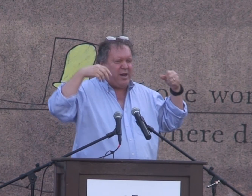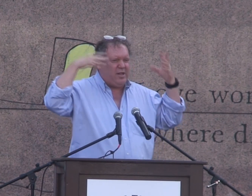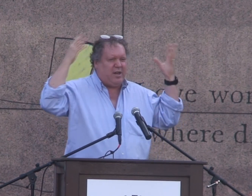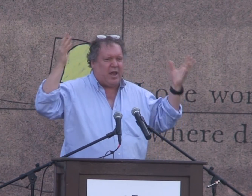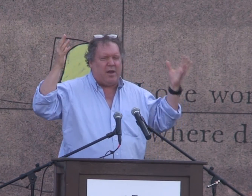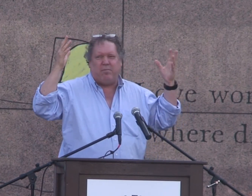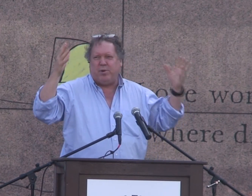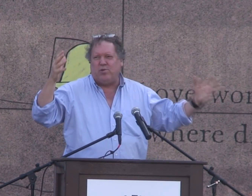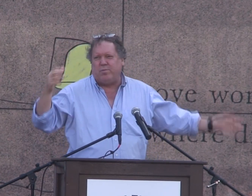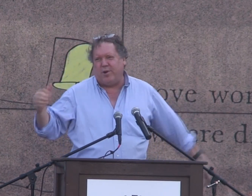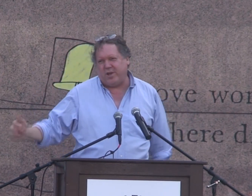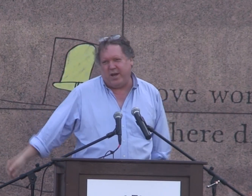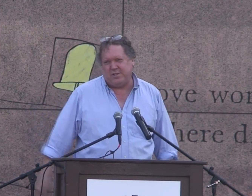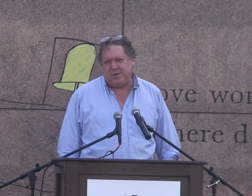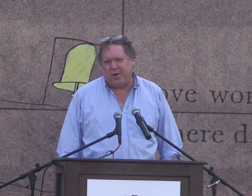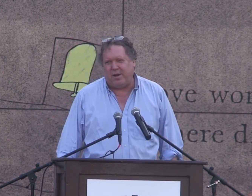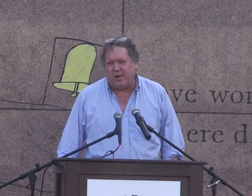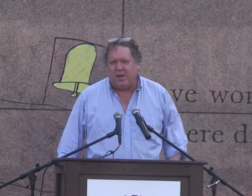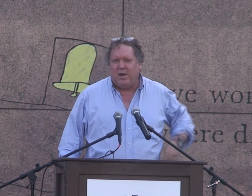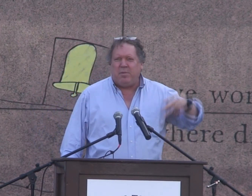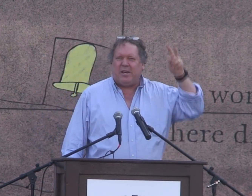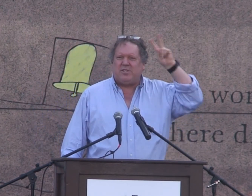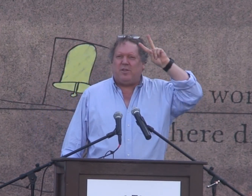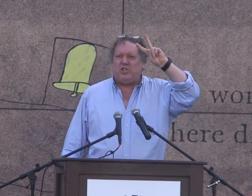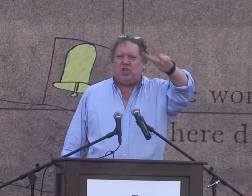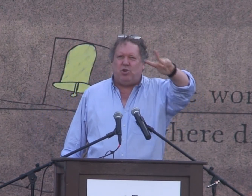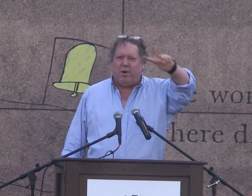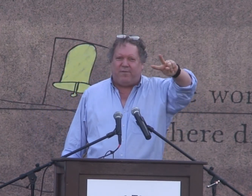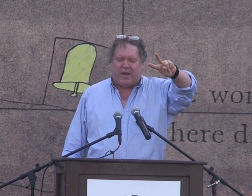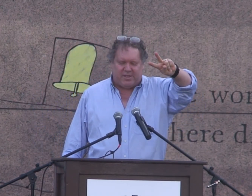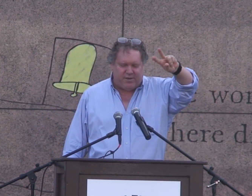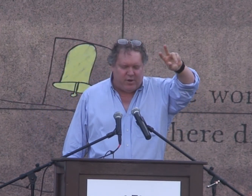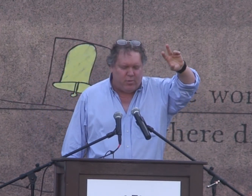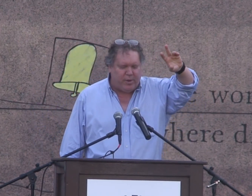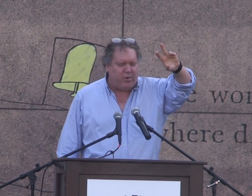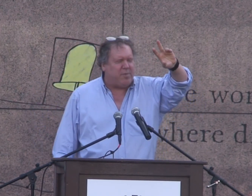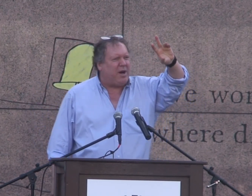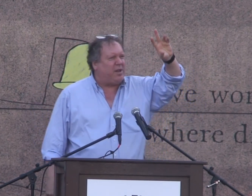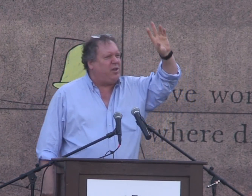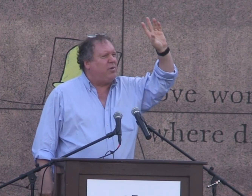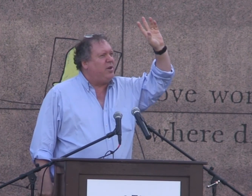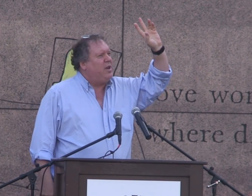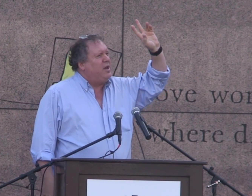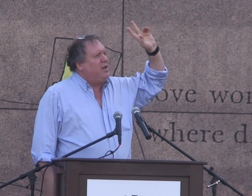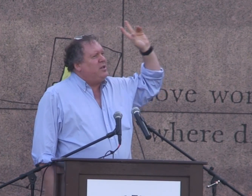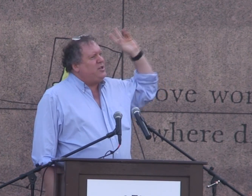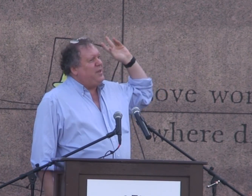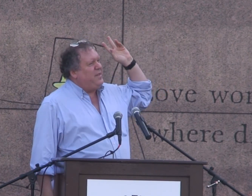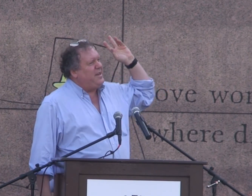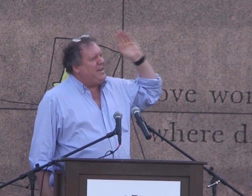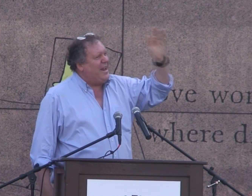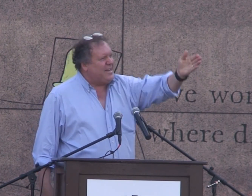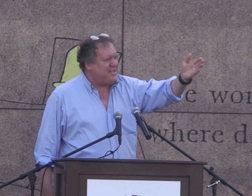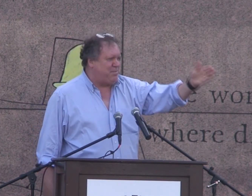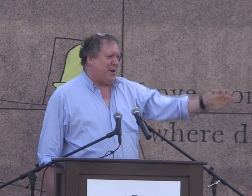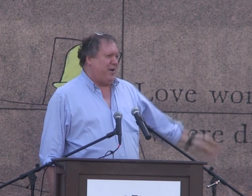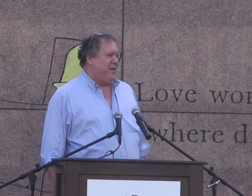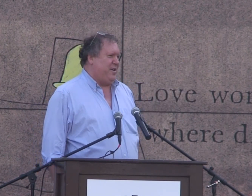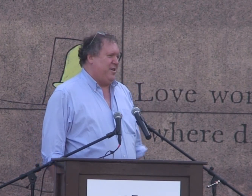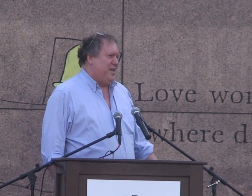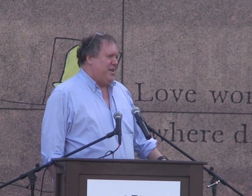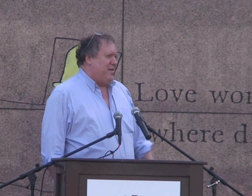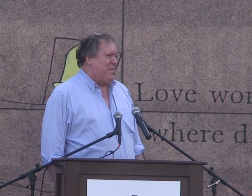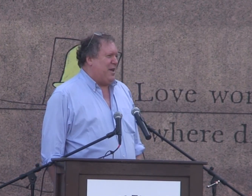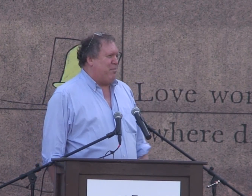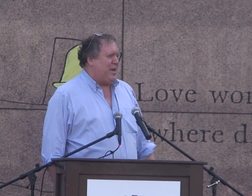get extracted, and boom, you're constipated because of the two effects of an opioid molecule. So then the next